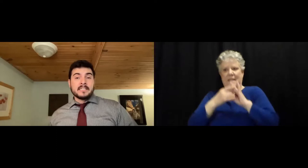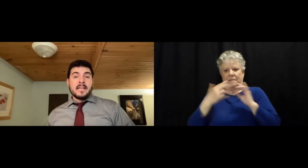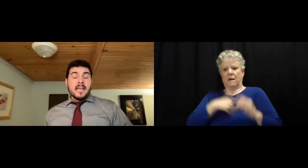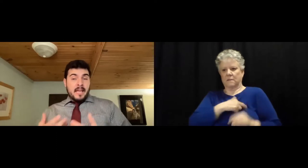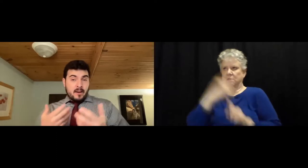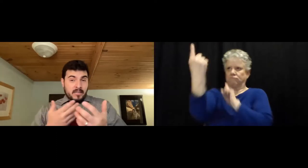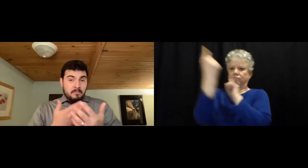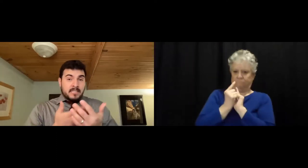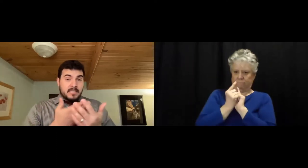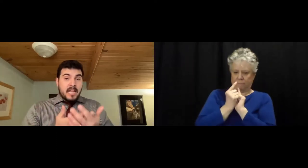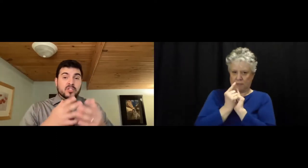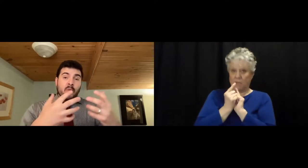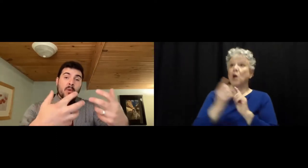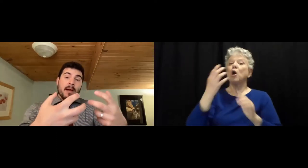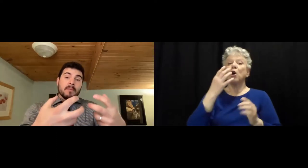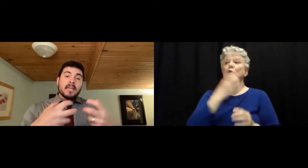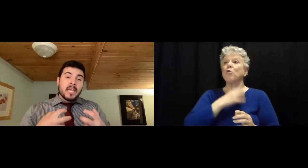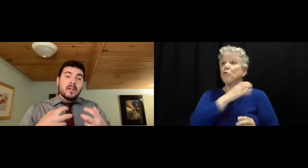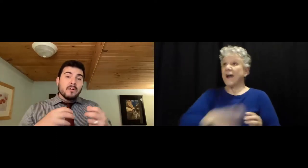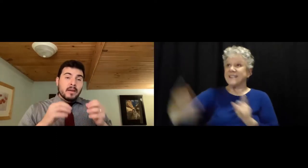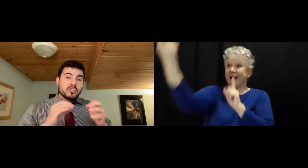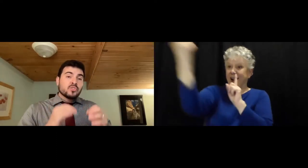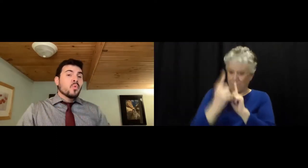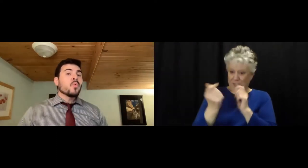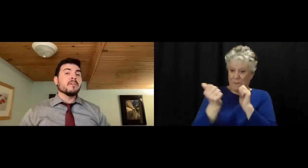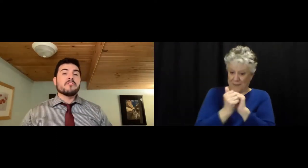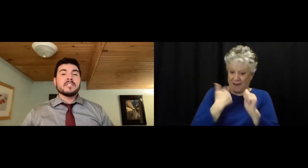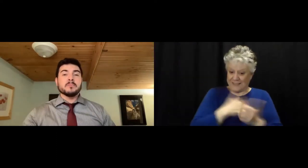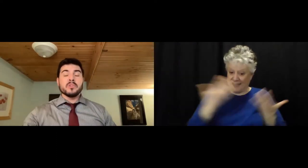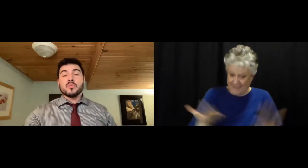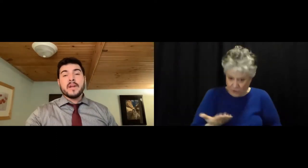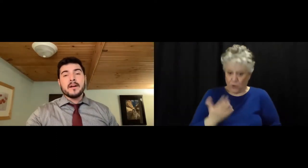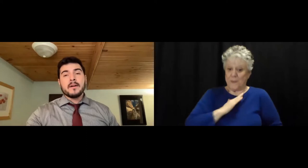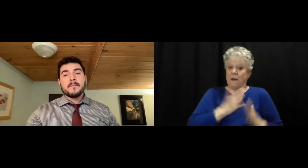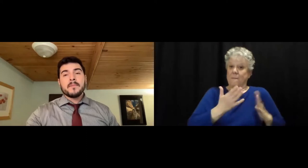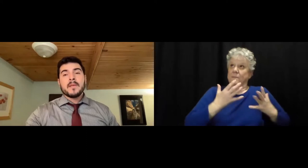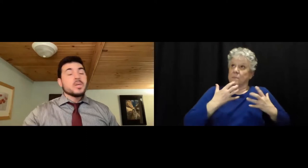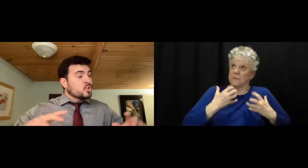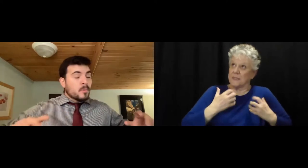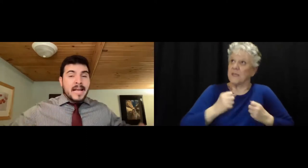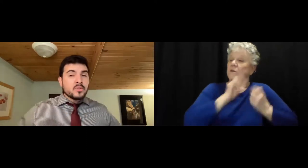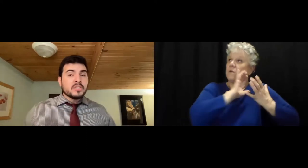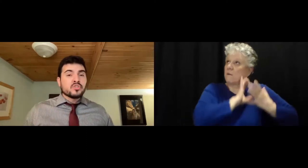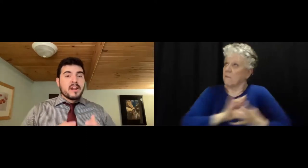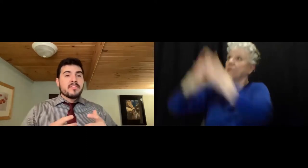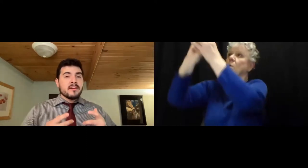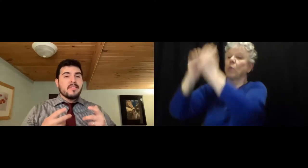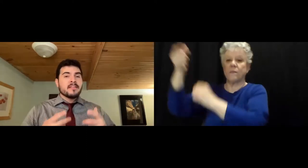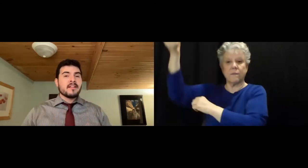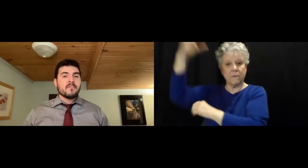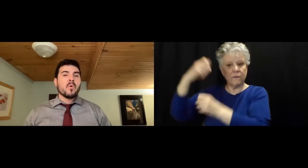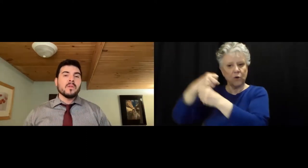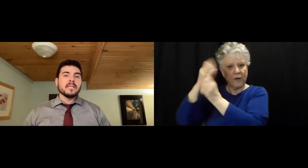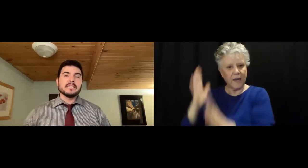reminds us. Christ meets us here so that we might be healed and restored in friendship with the Creator, supernaturally strengthened